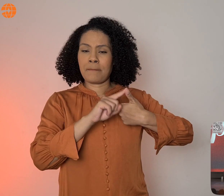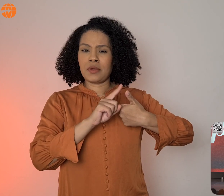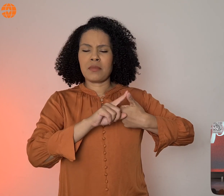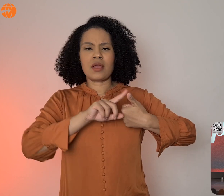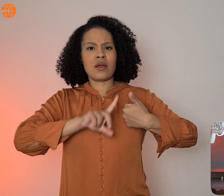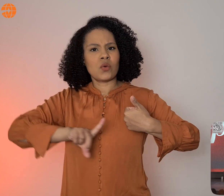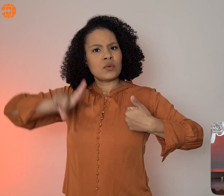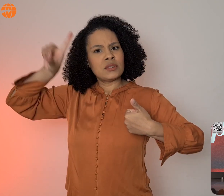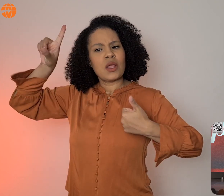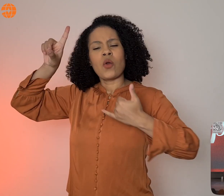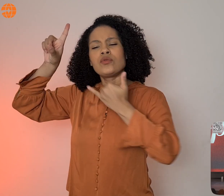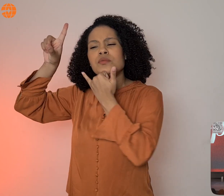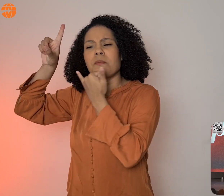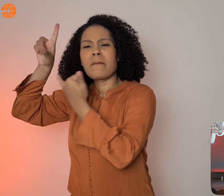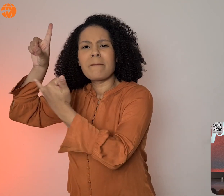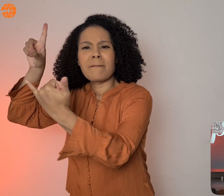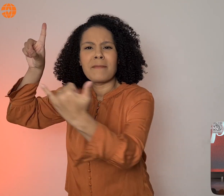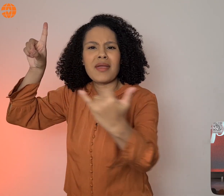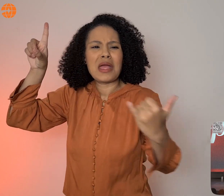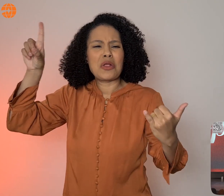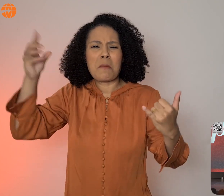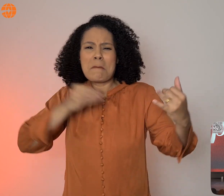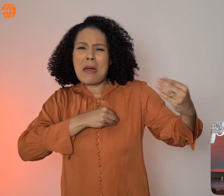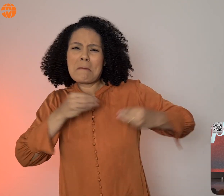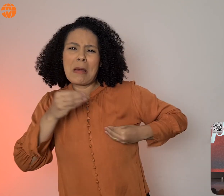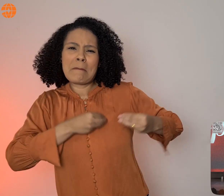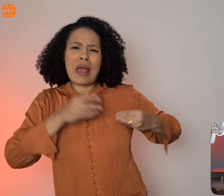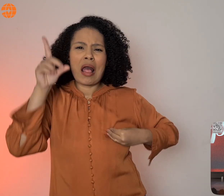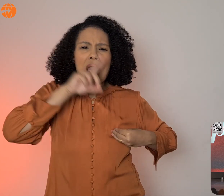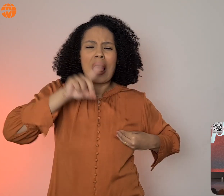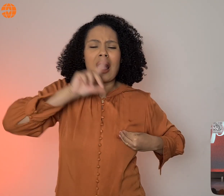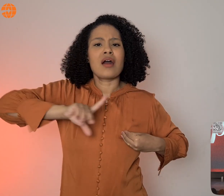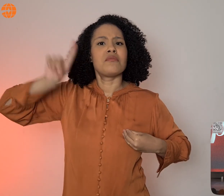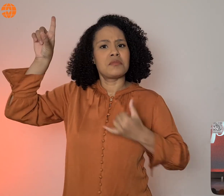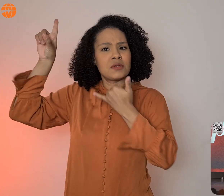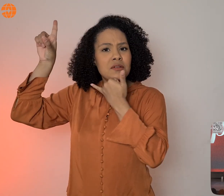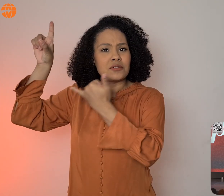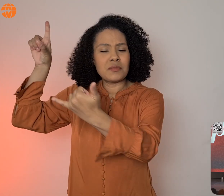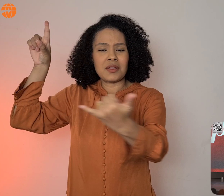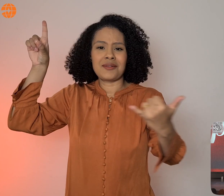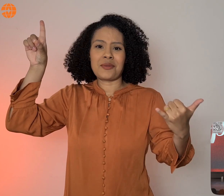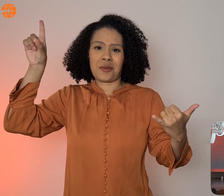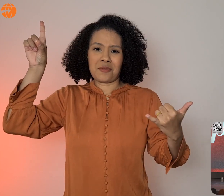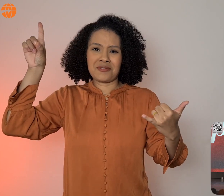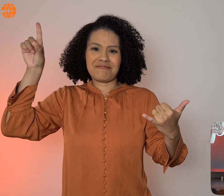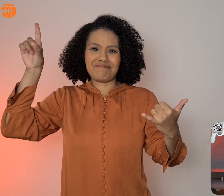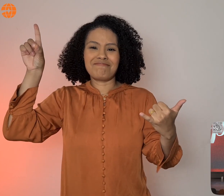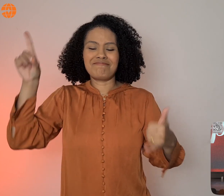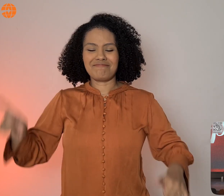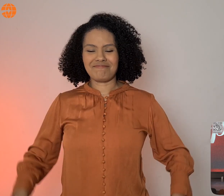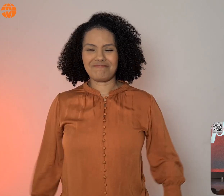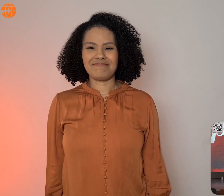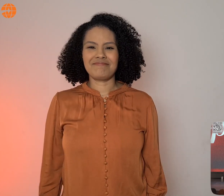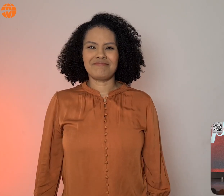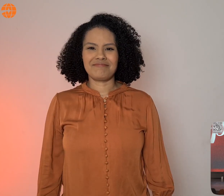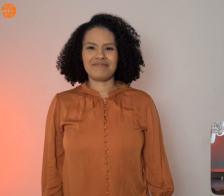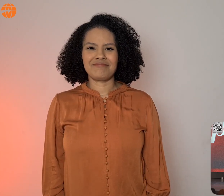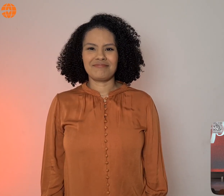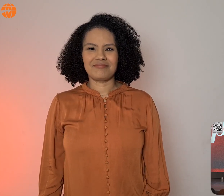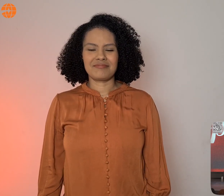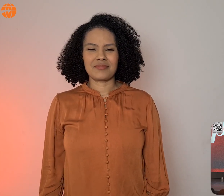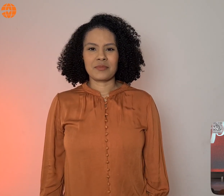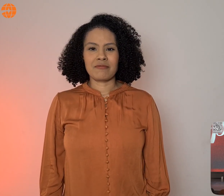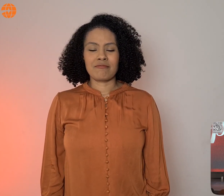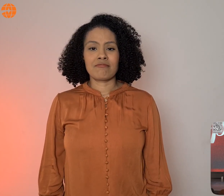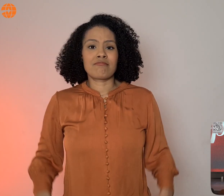your iniquity. Ele primeiro diz: é Deus quem perdoa as suas iniquidades. And this will be expanded on more. It's perhaps the